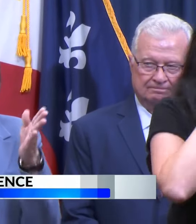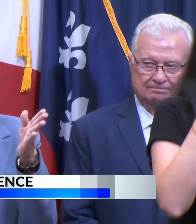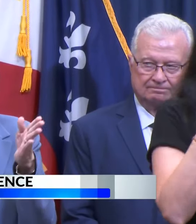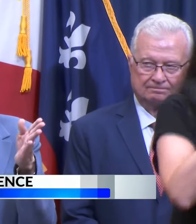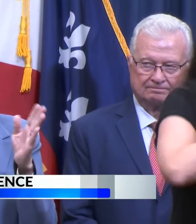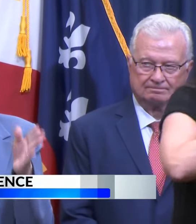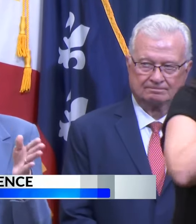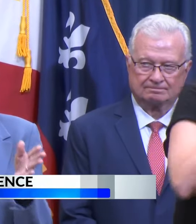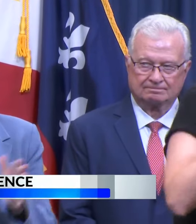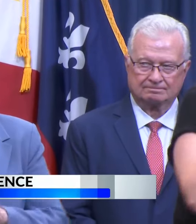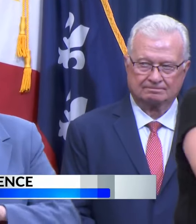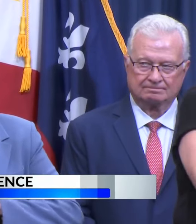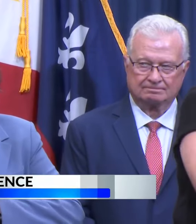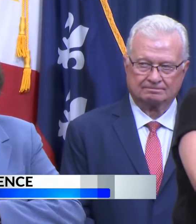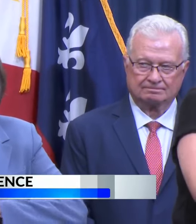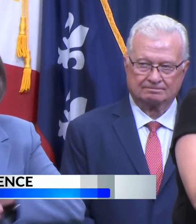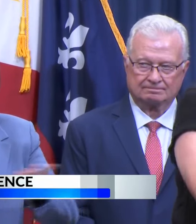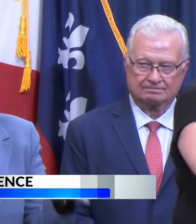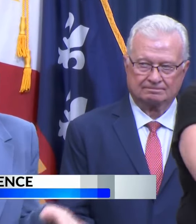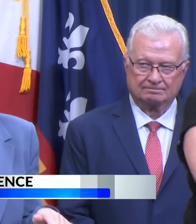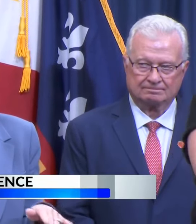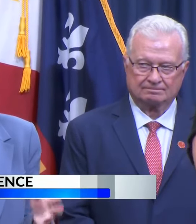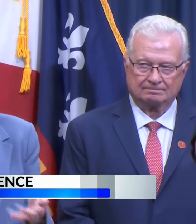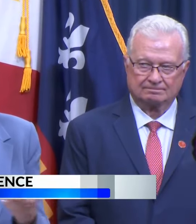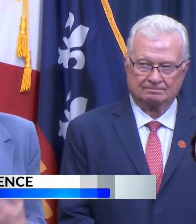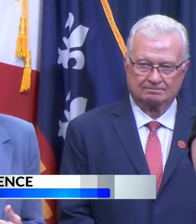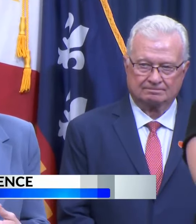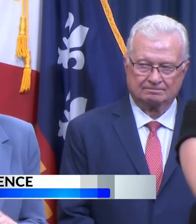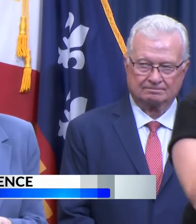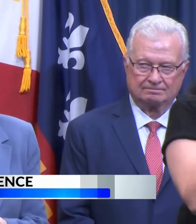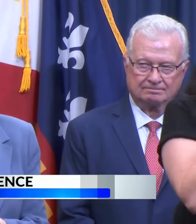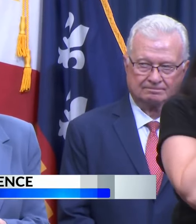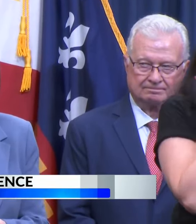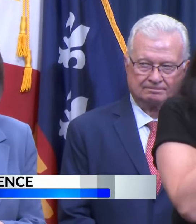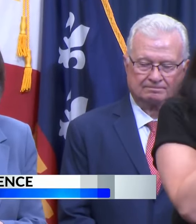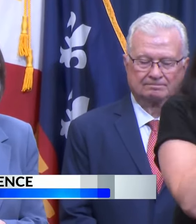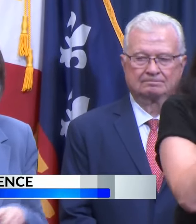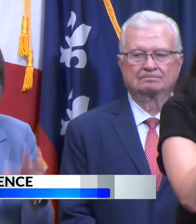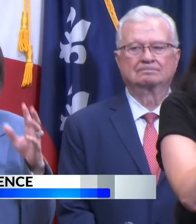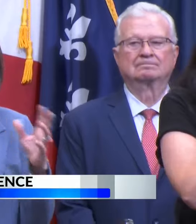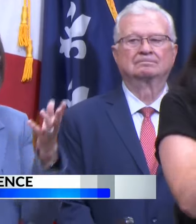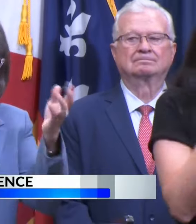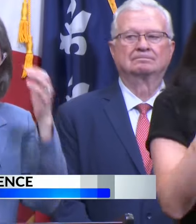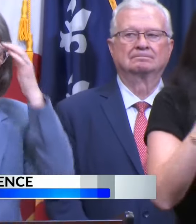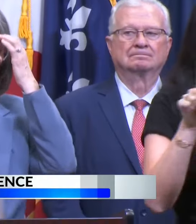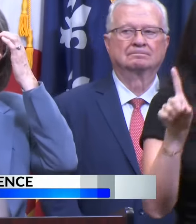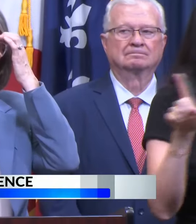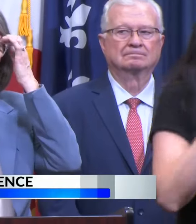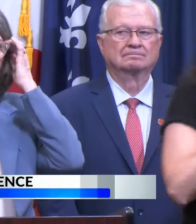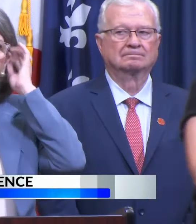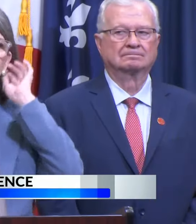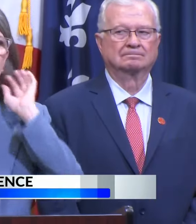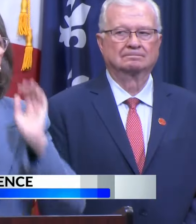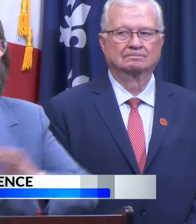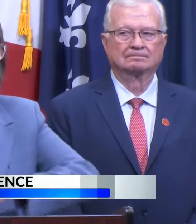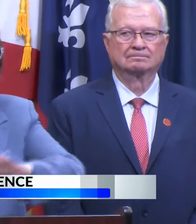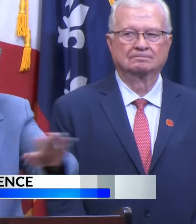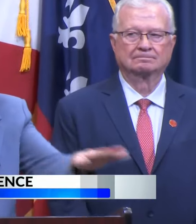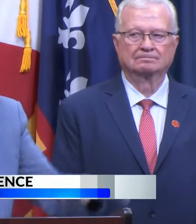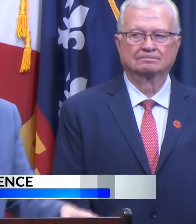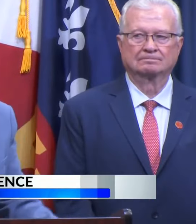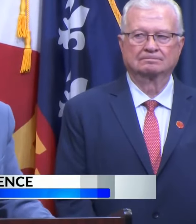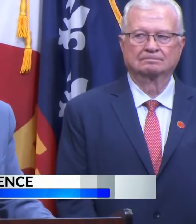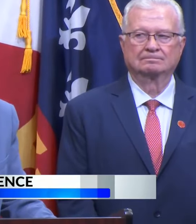Yeah, 211 will give you, outside of LCG, if you want our emergency preparedness, 311, but probably 211 is better as far